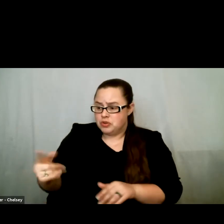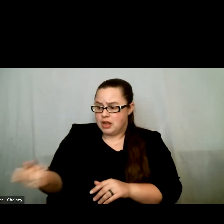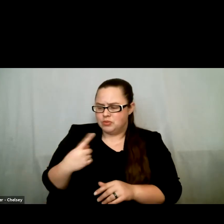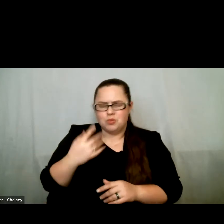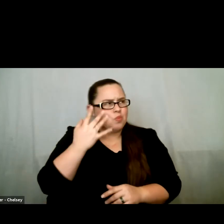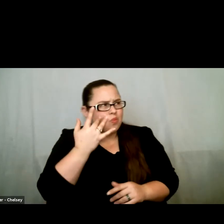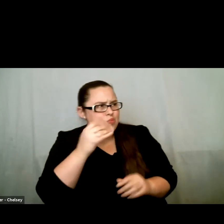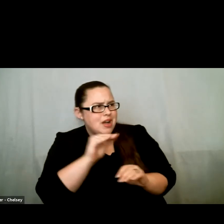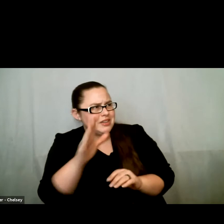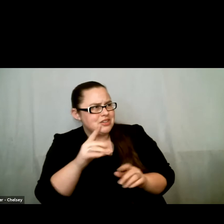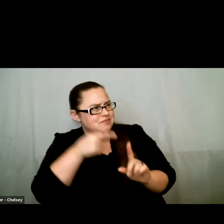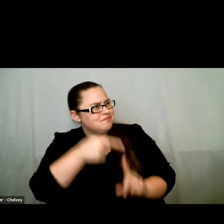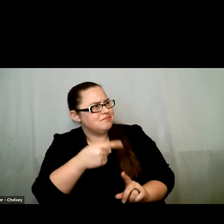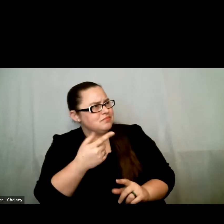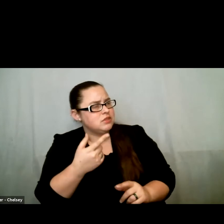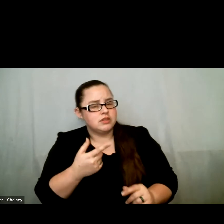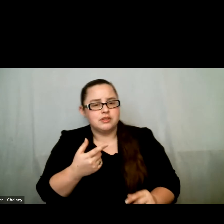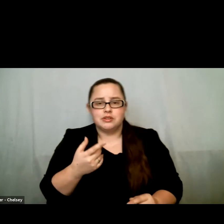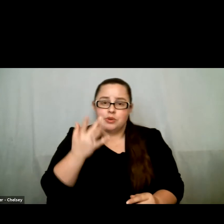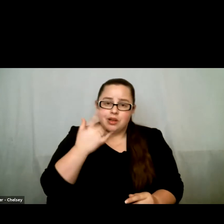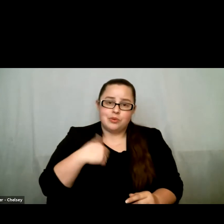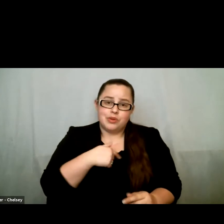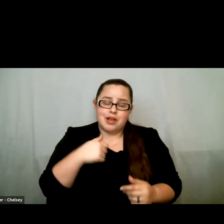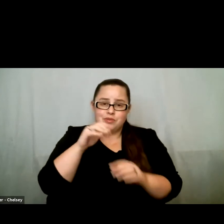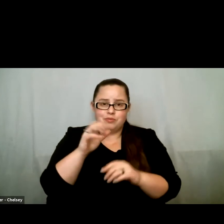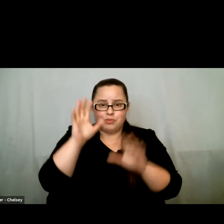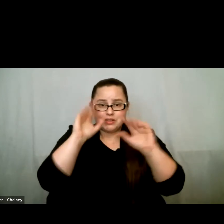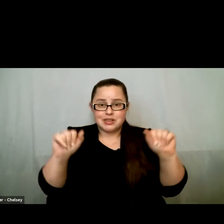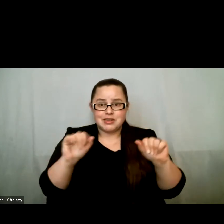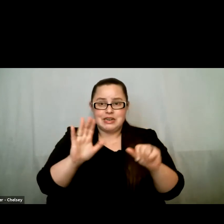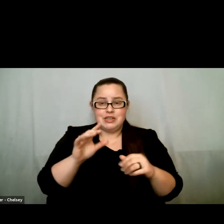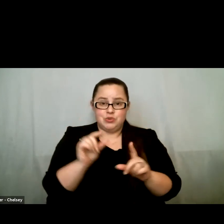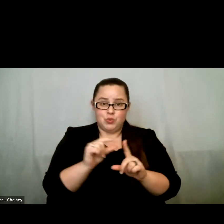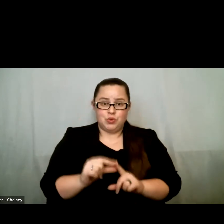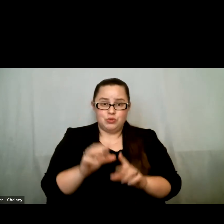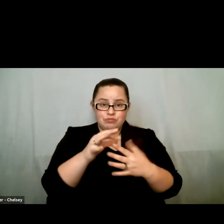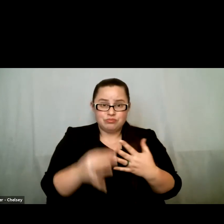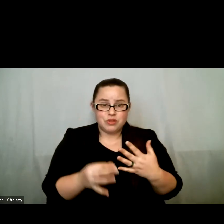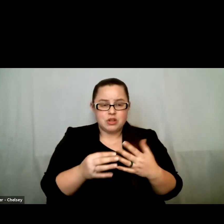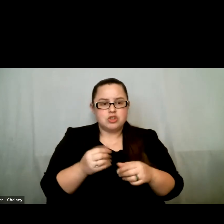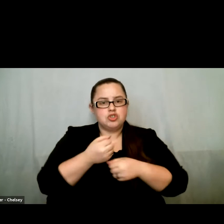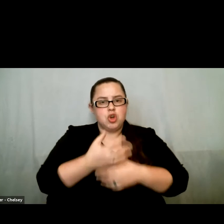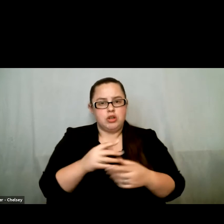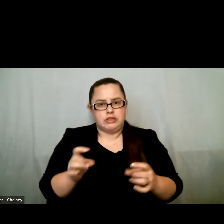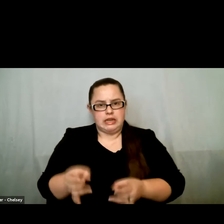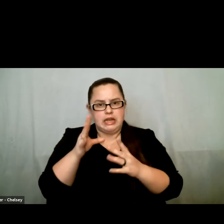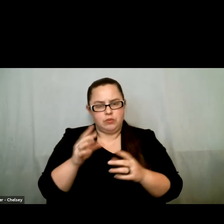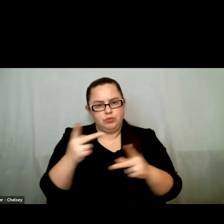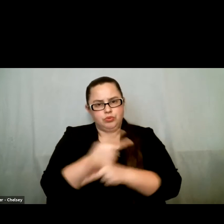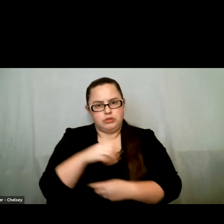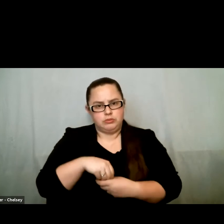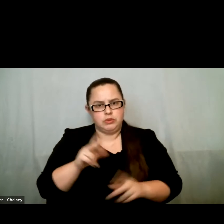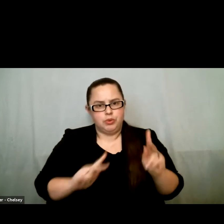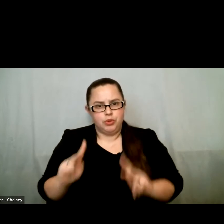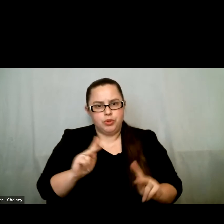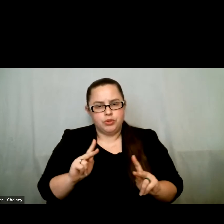them it's because we have a president whose choice of words blame the Asian community stirred up hate in people. I know I cannot